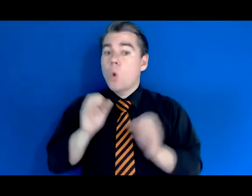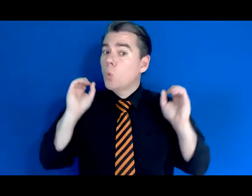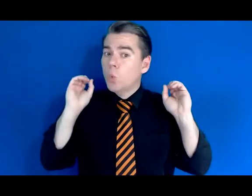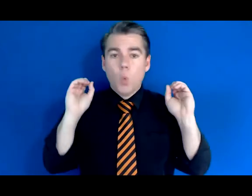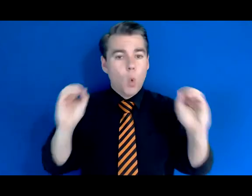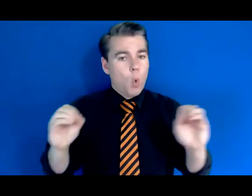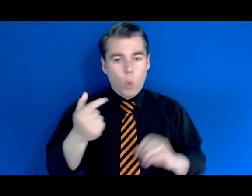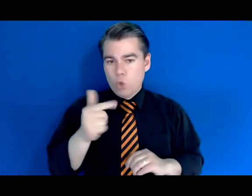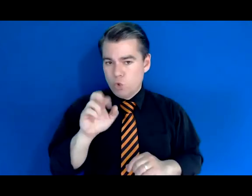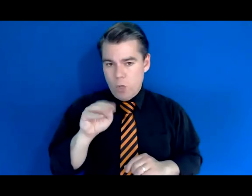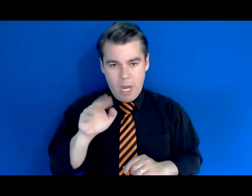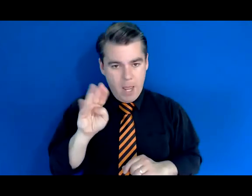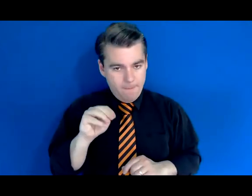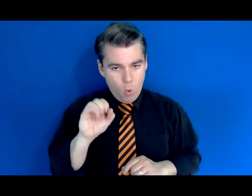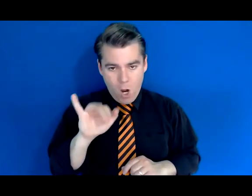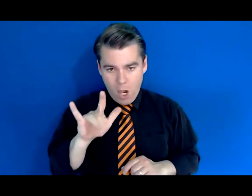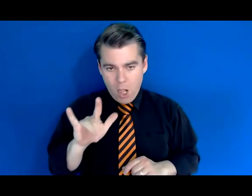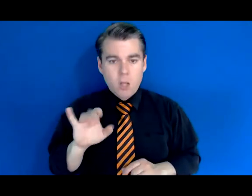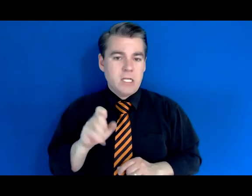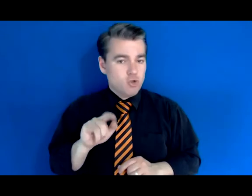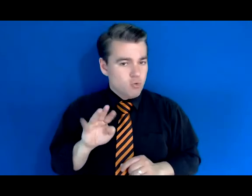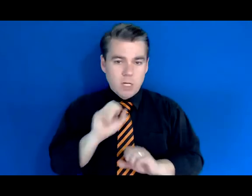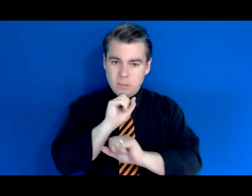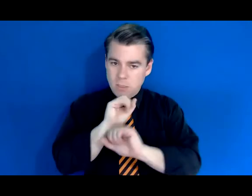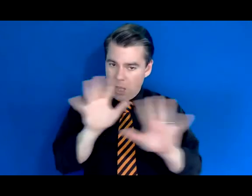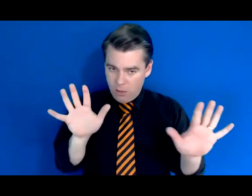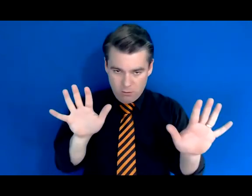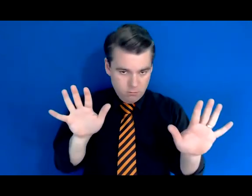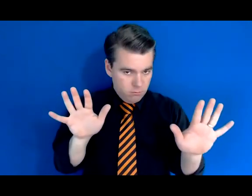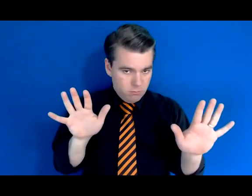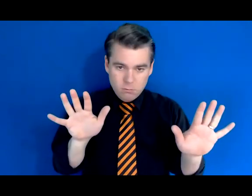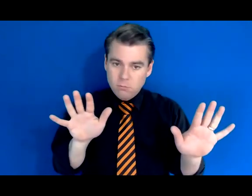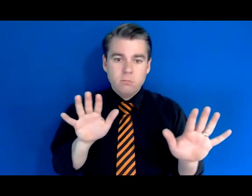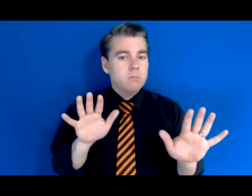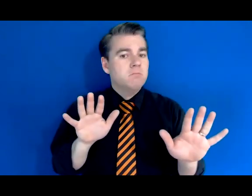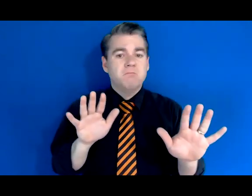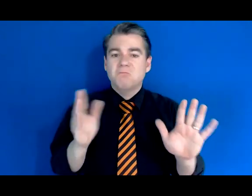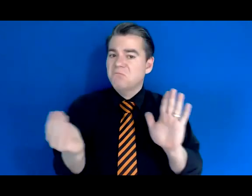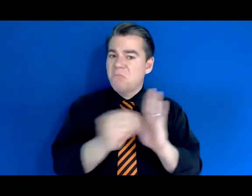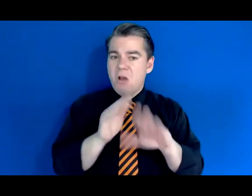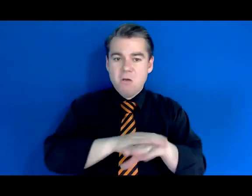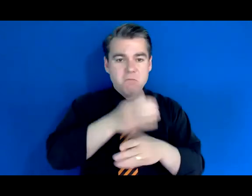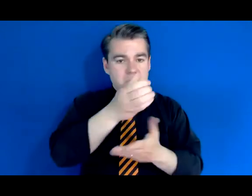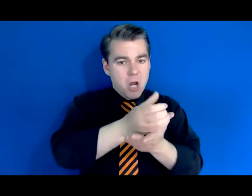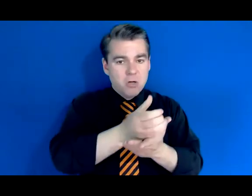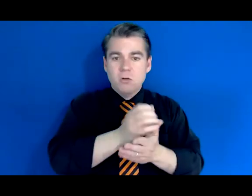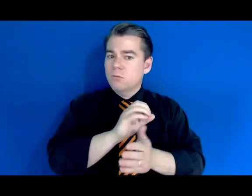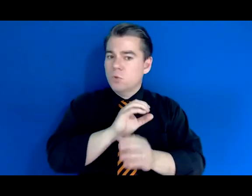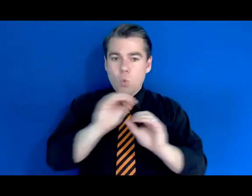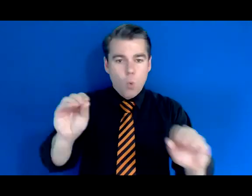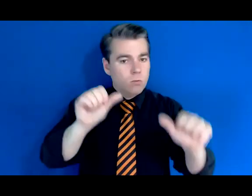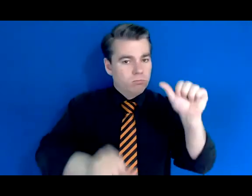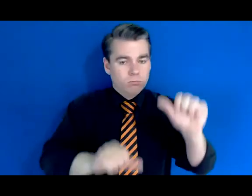geranium oil or extracts at all. So that's not even on the container, and it's not even a question. So no, there is